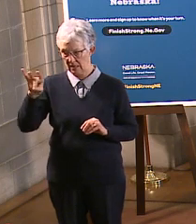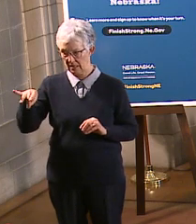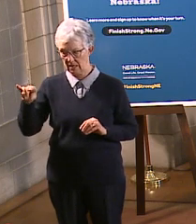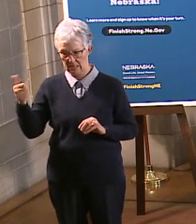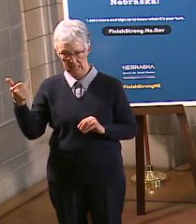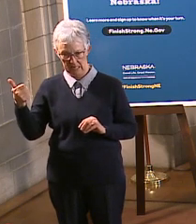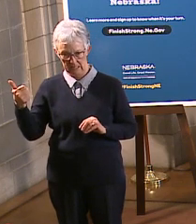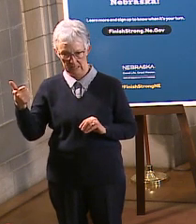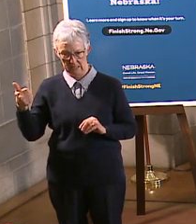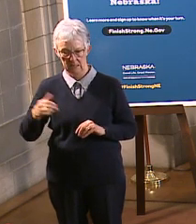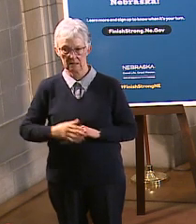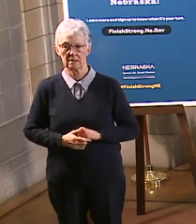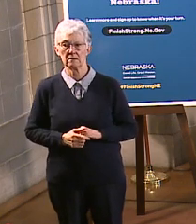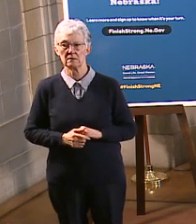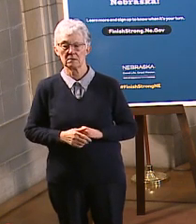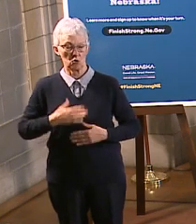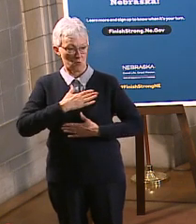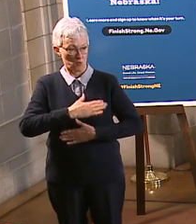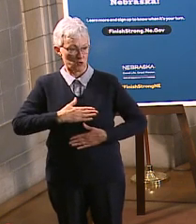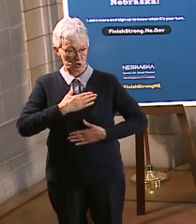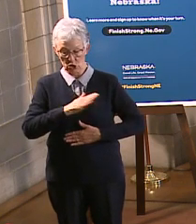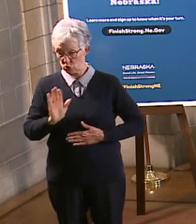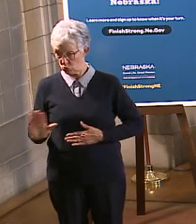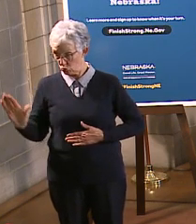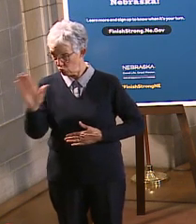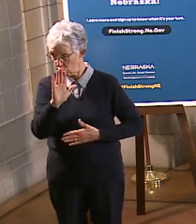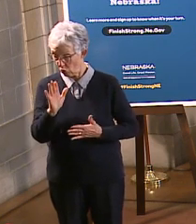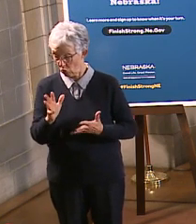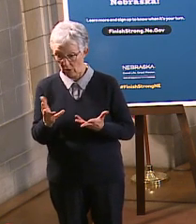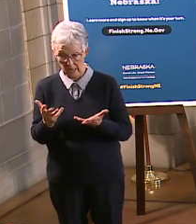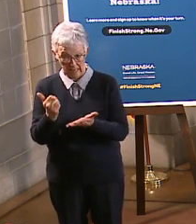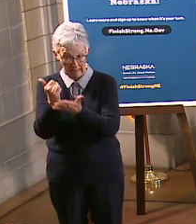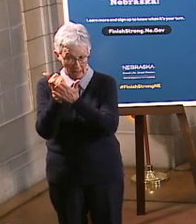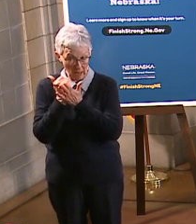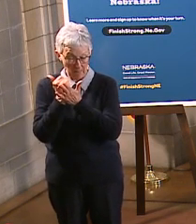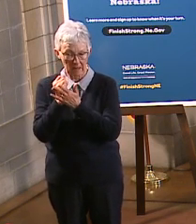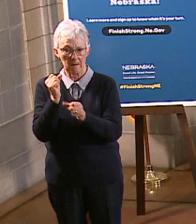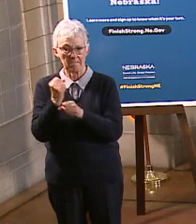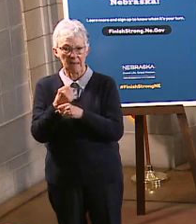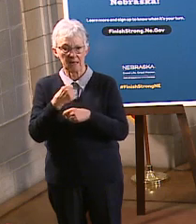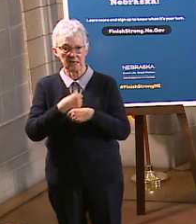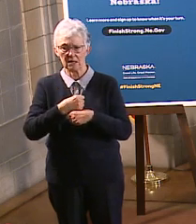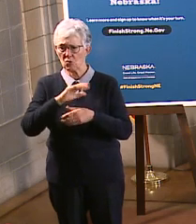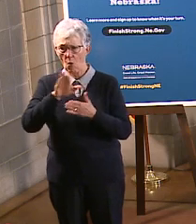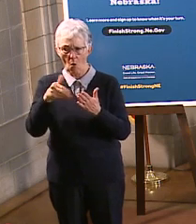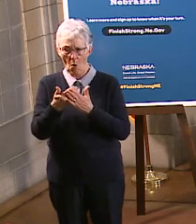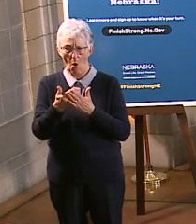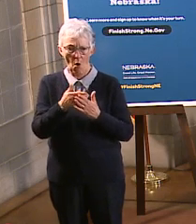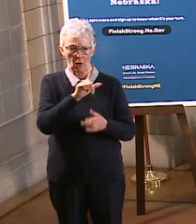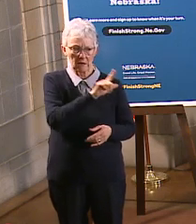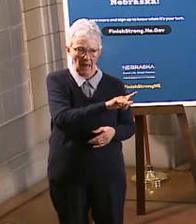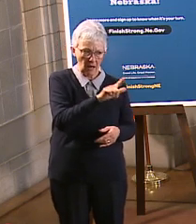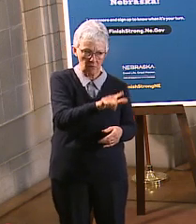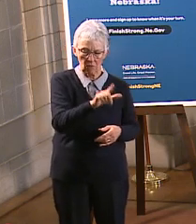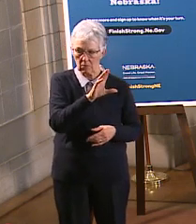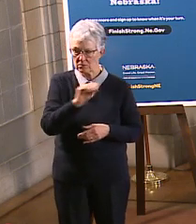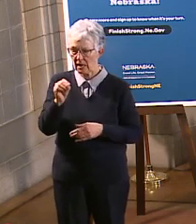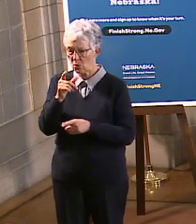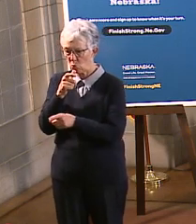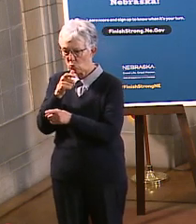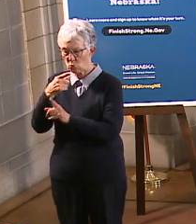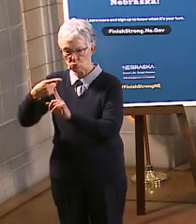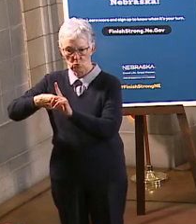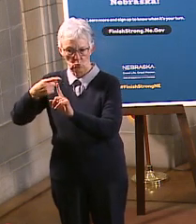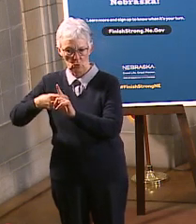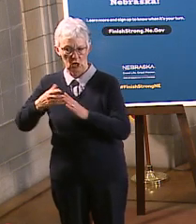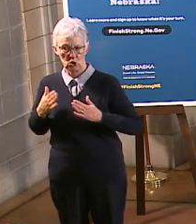833-500-8810. We appreciate your assistance in making both landlords and tenants aware of the Emergency Rental Assistance Program and how to